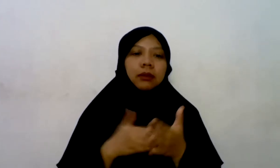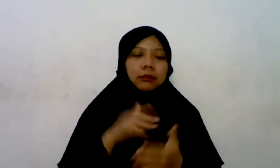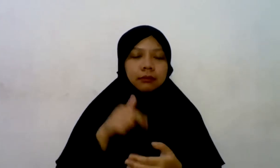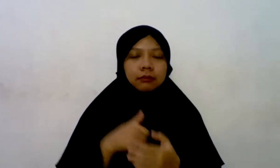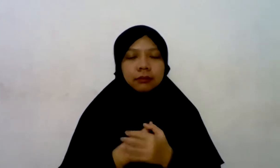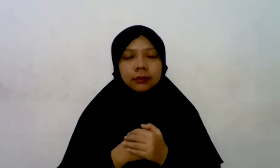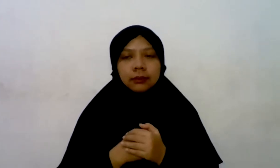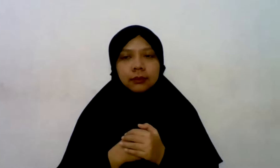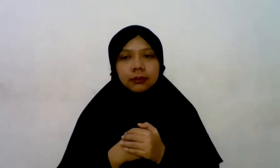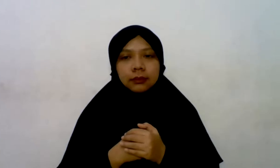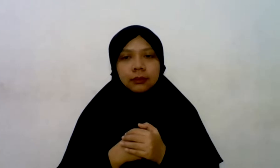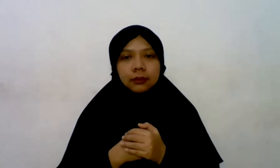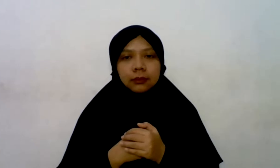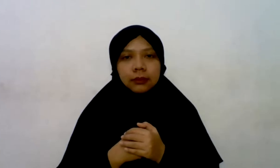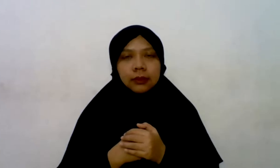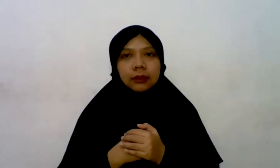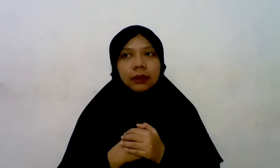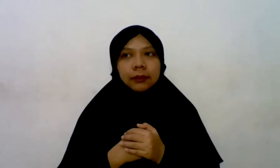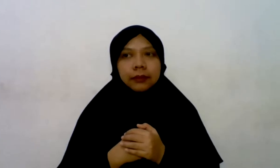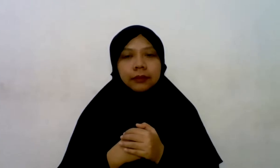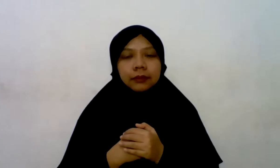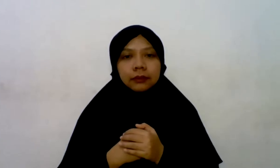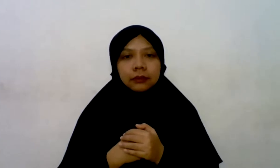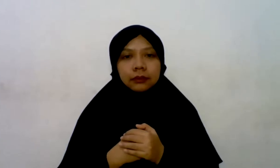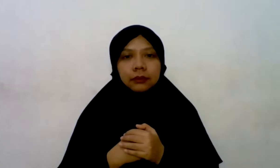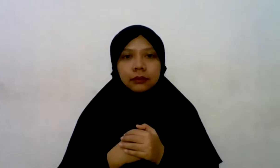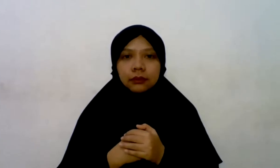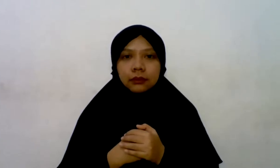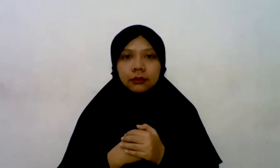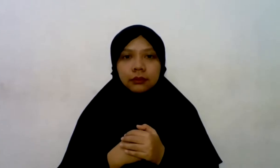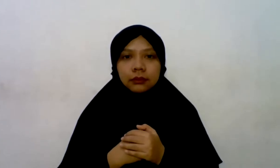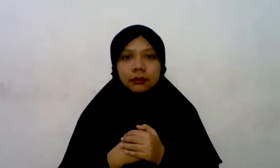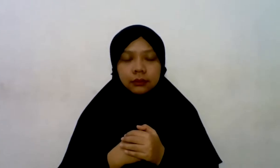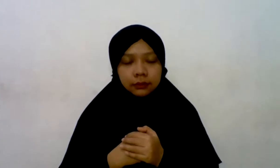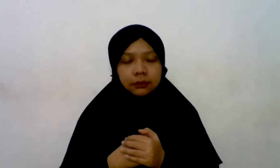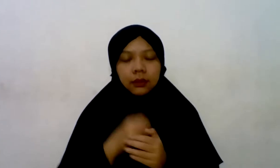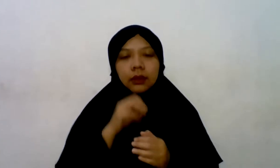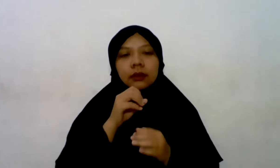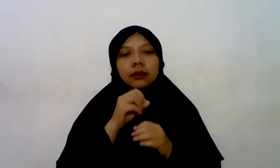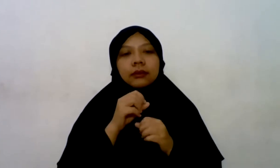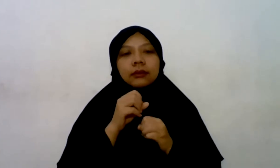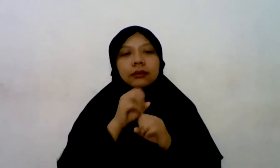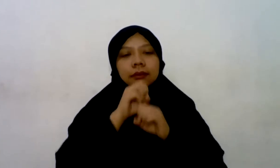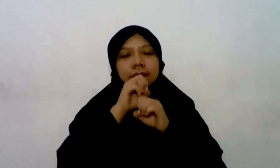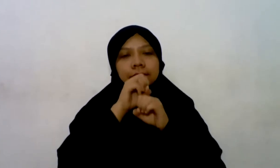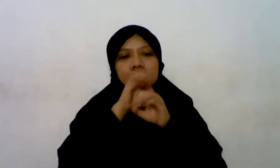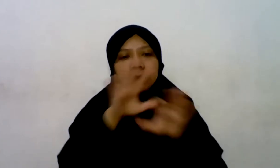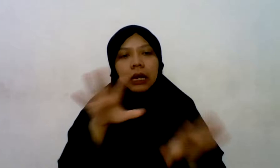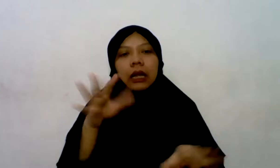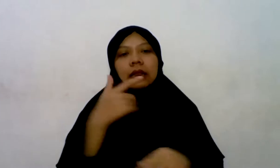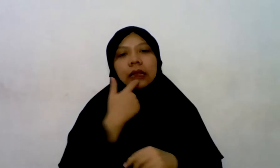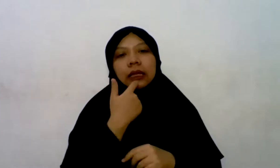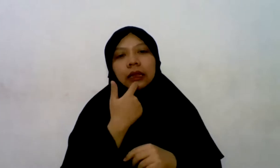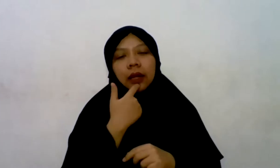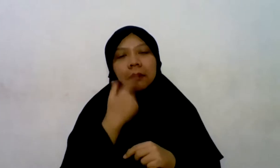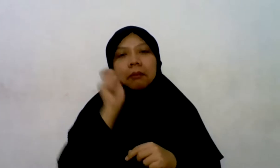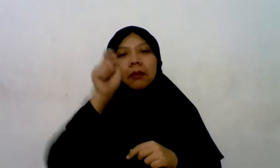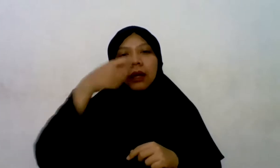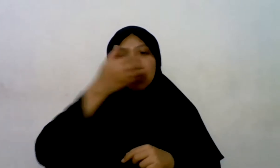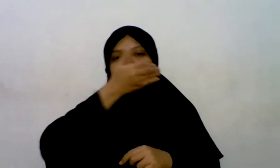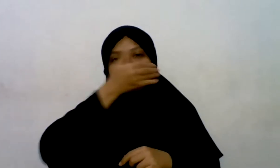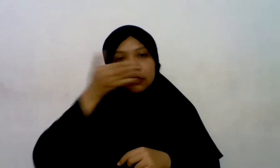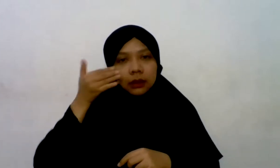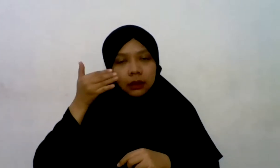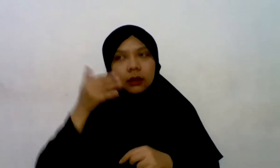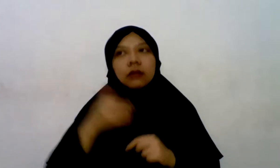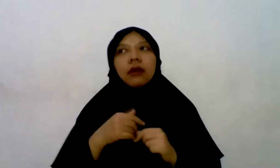masks, and we also provide a presence if they use masks for a week or 2 weeks, because we have some